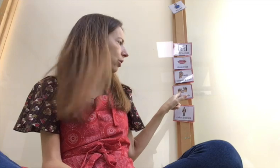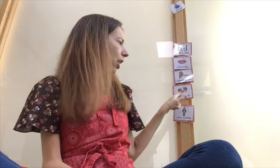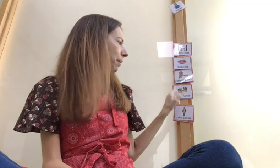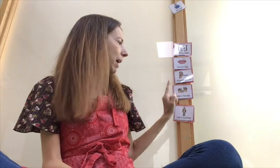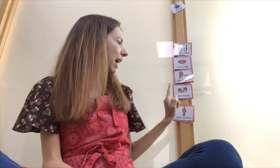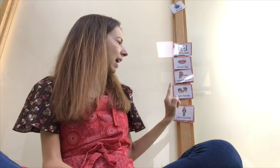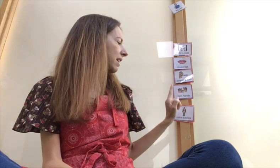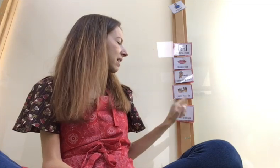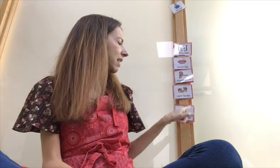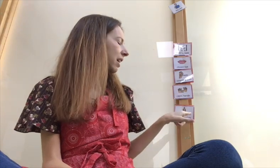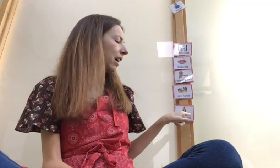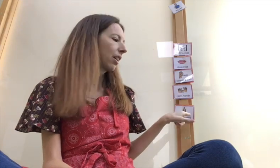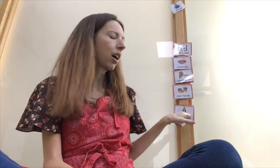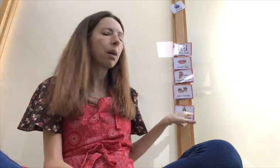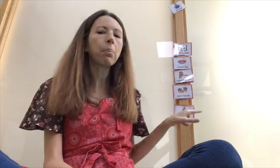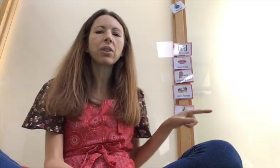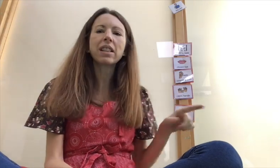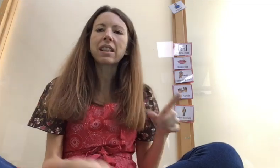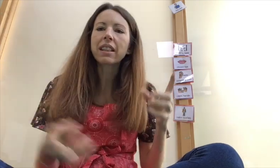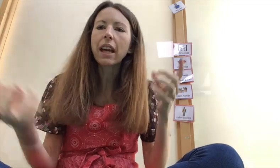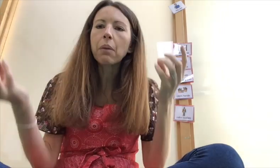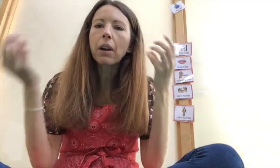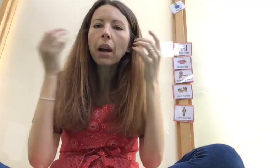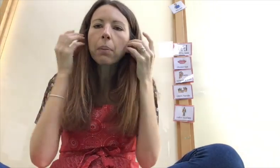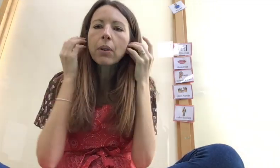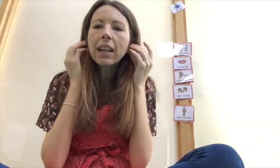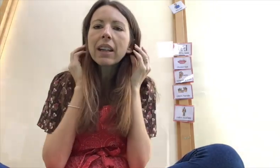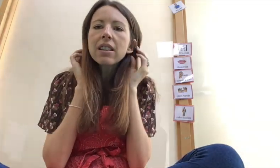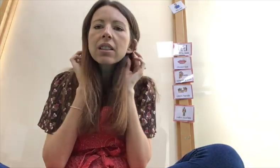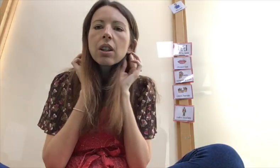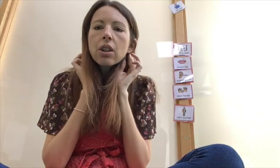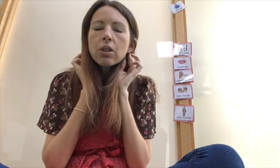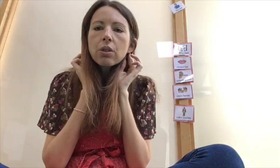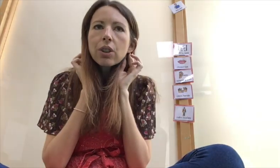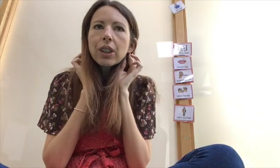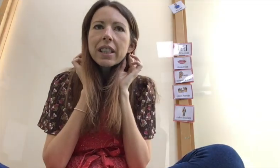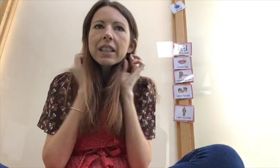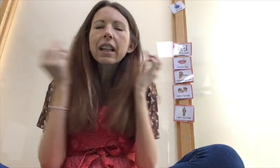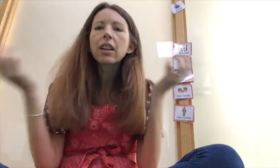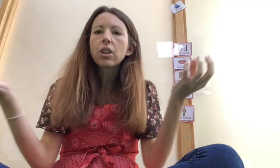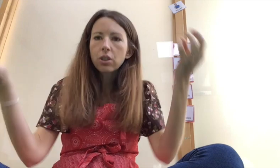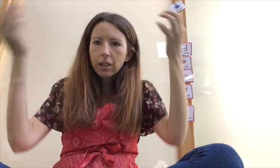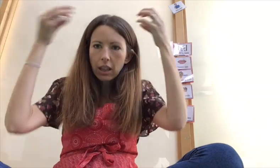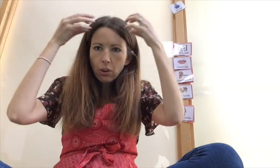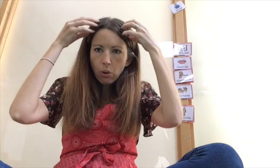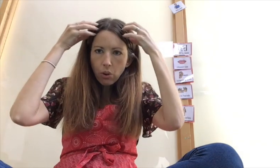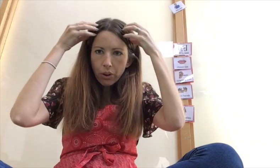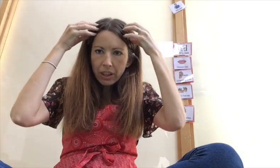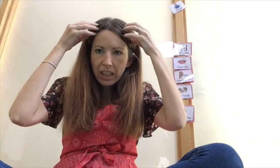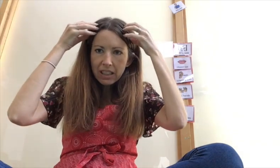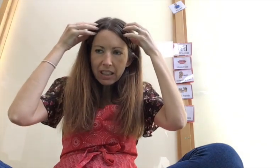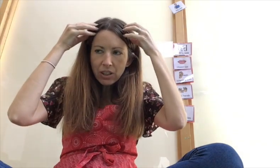calm hands and calm bodies, and that will help your ears do good listening to take all the things into your